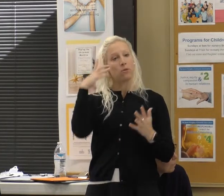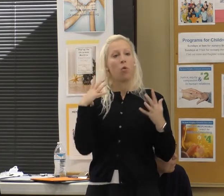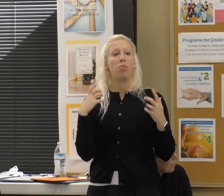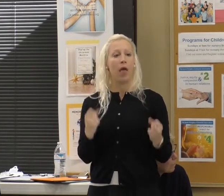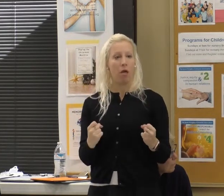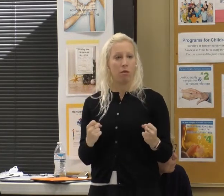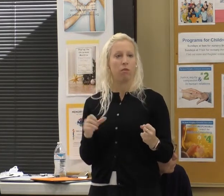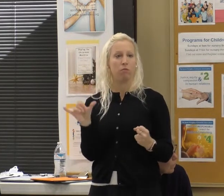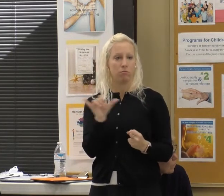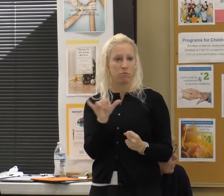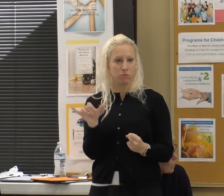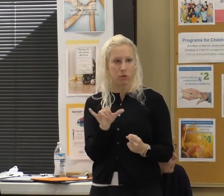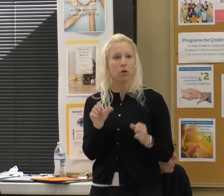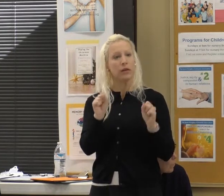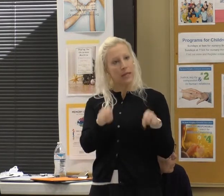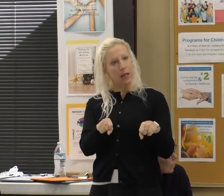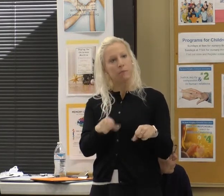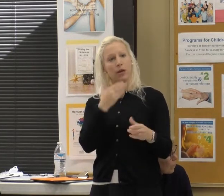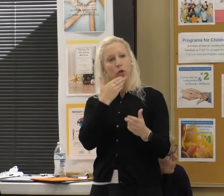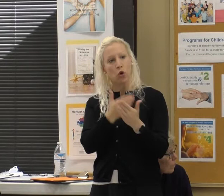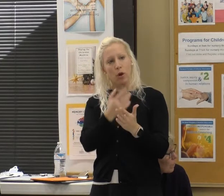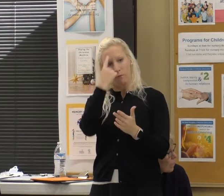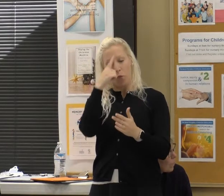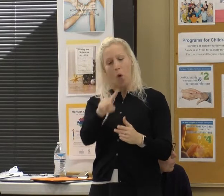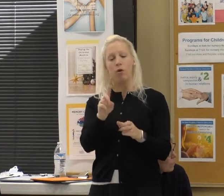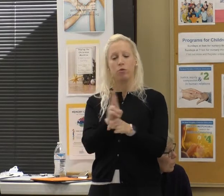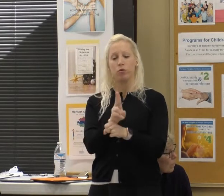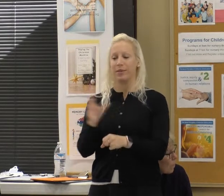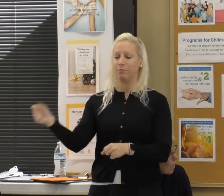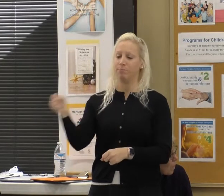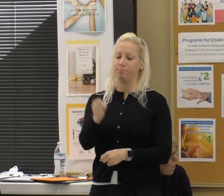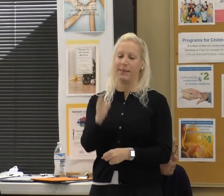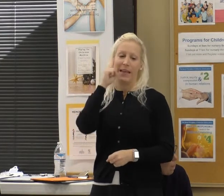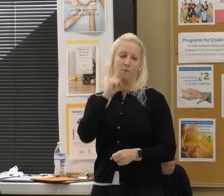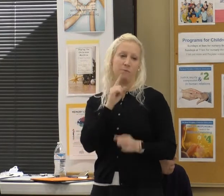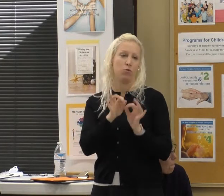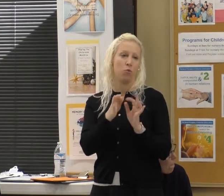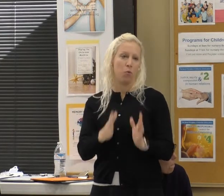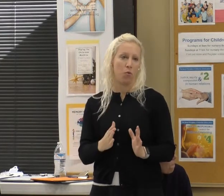circumstance when a deaf interpreter is best provided.